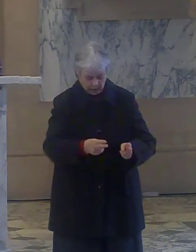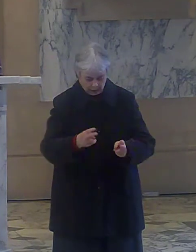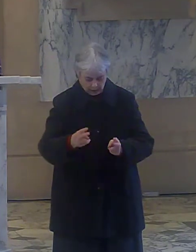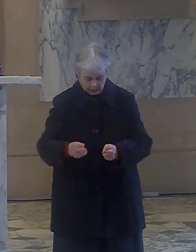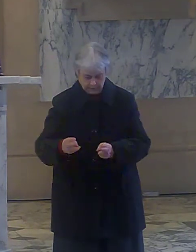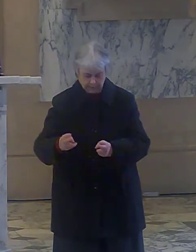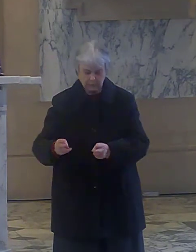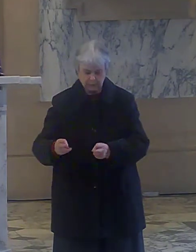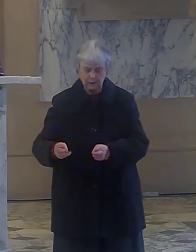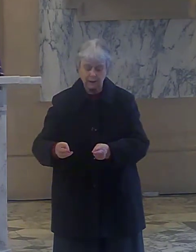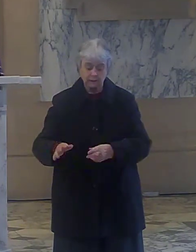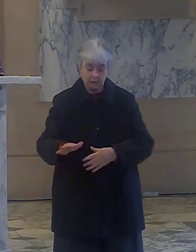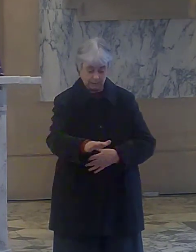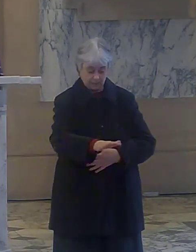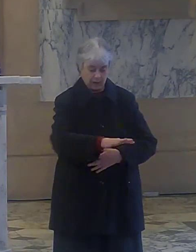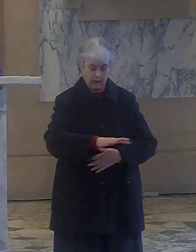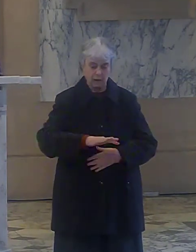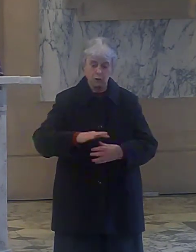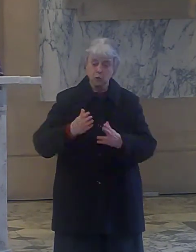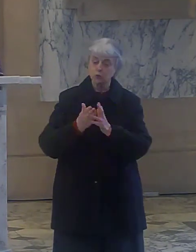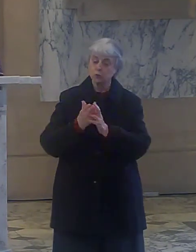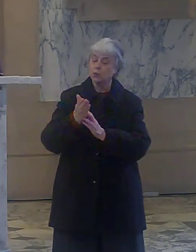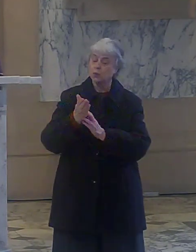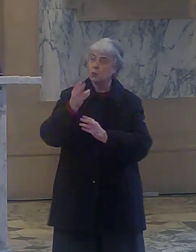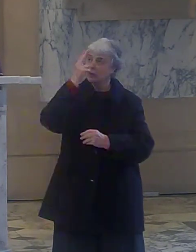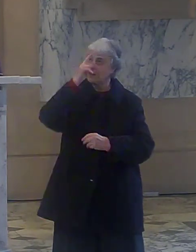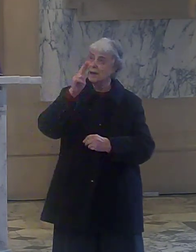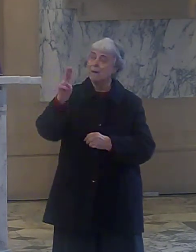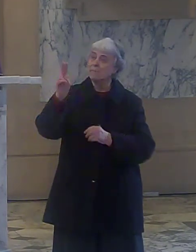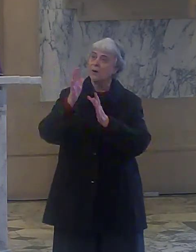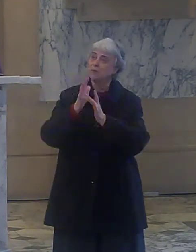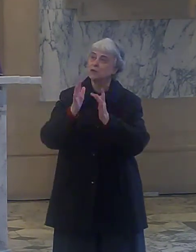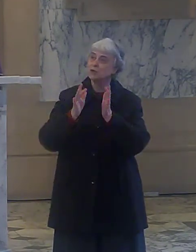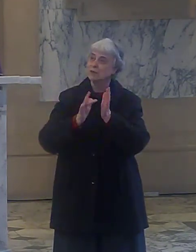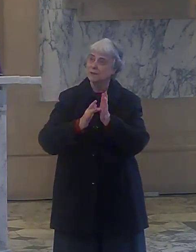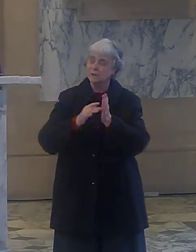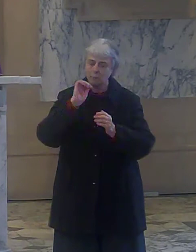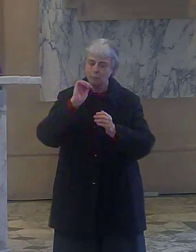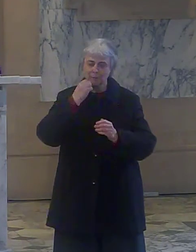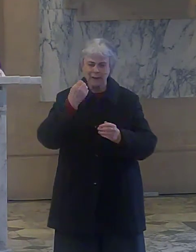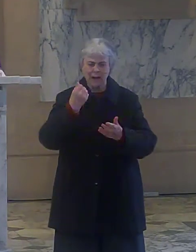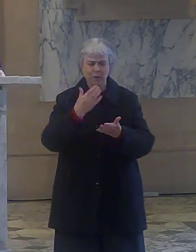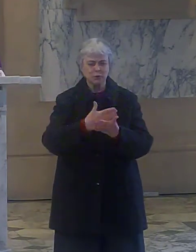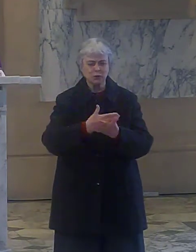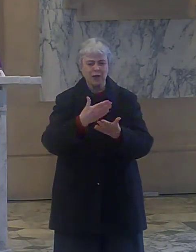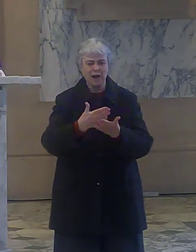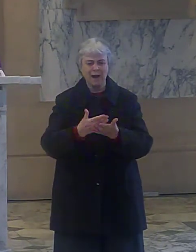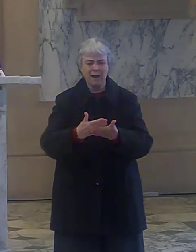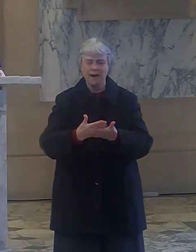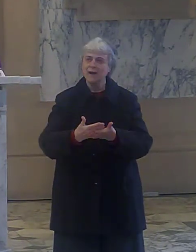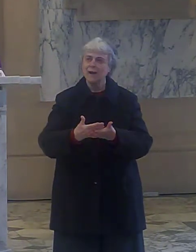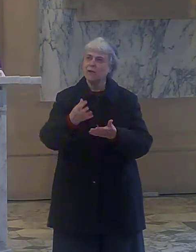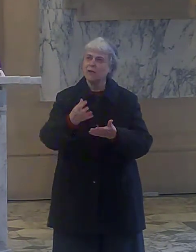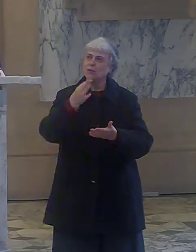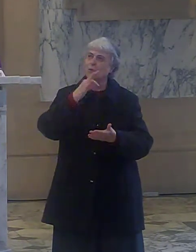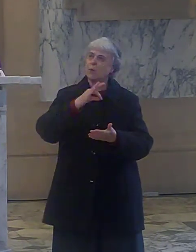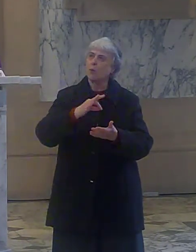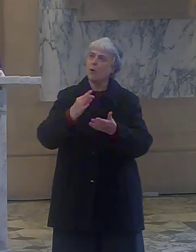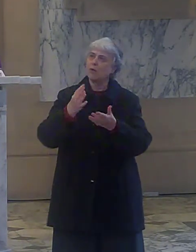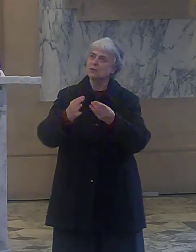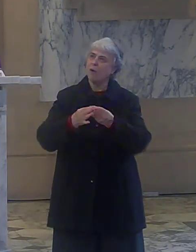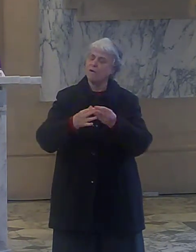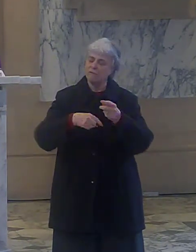that they through the name of jesus may now share in the rewards of eternal life